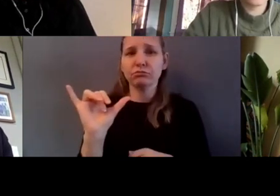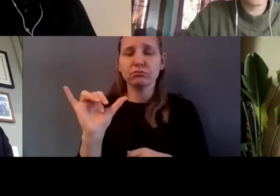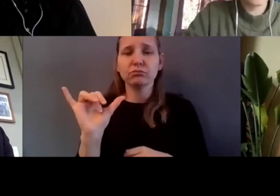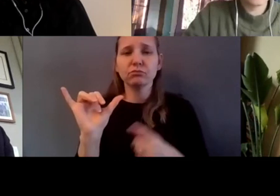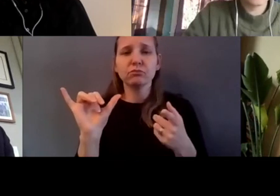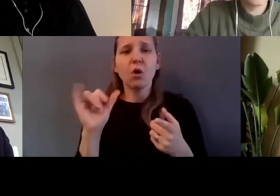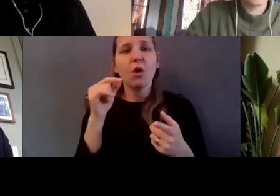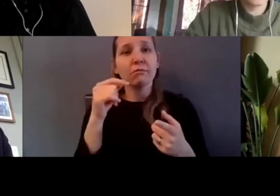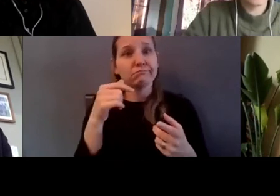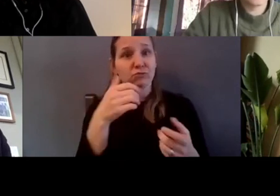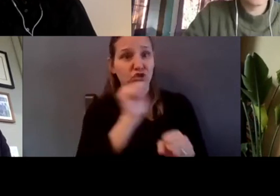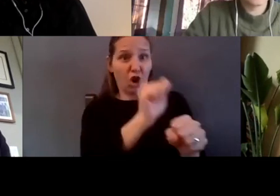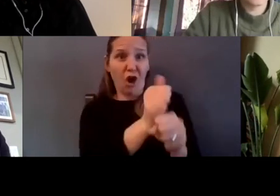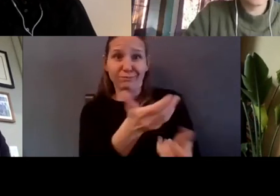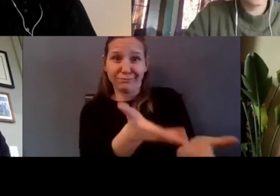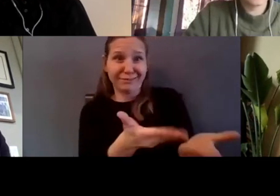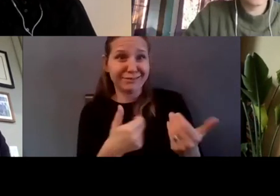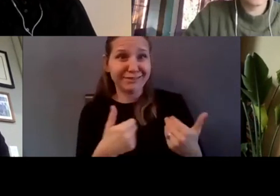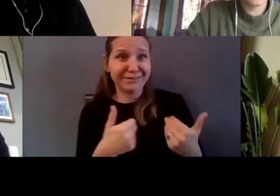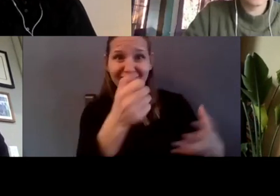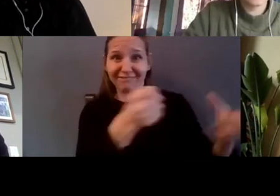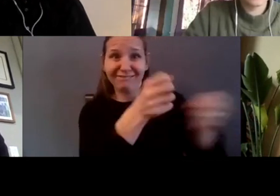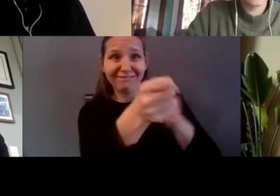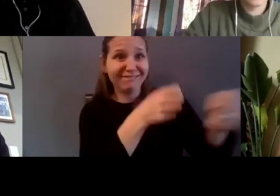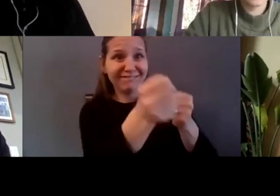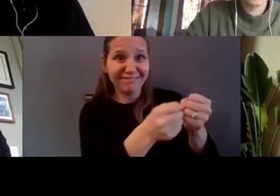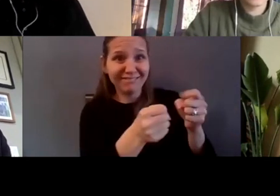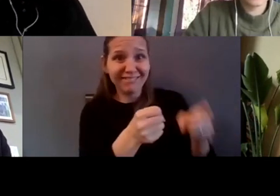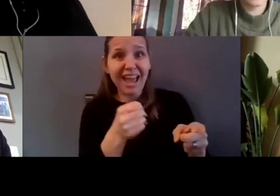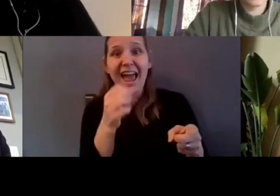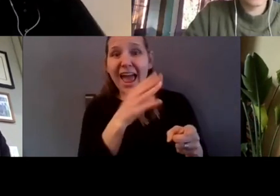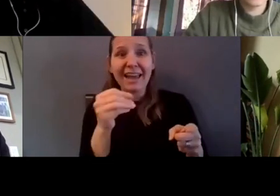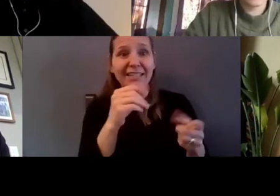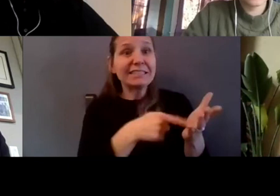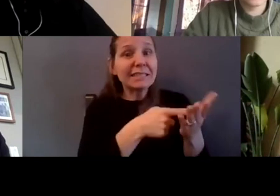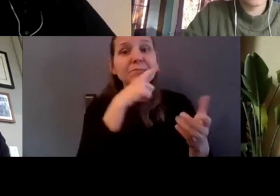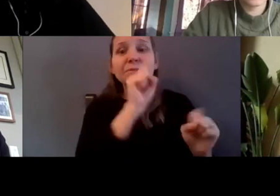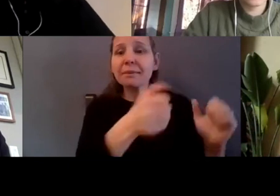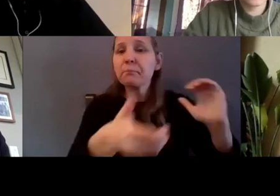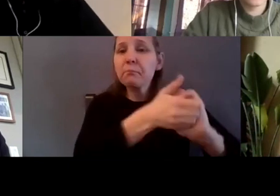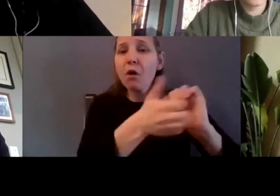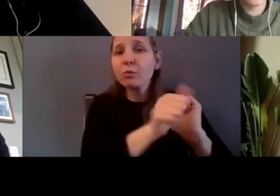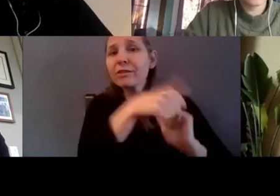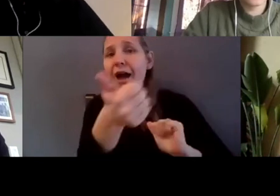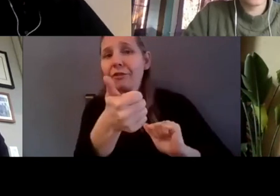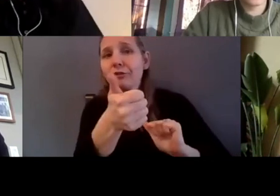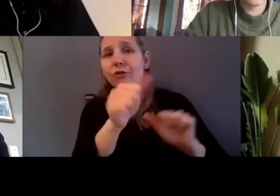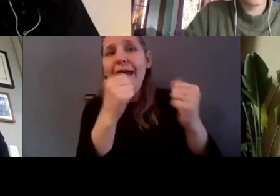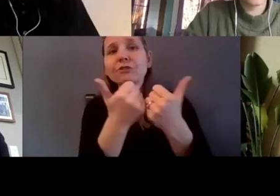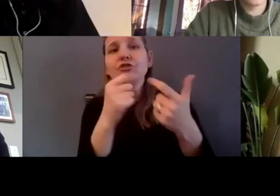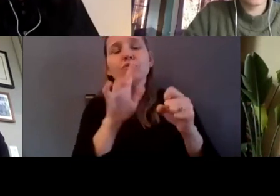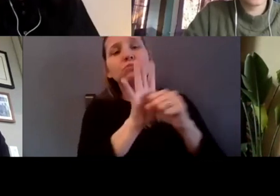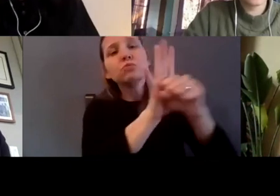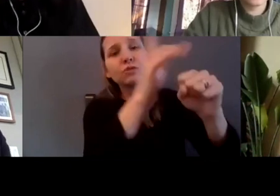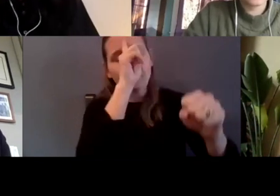employ people, right? There's no question about that. And on the best days, they can partner with other agencies to advance social causes.